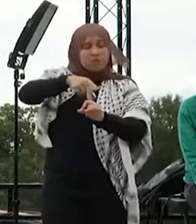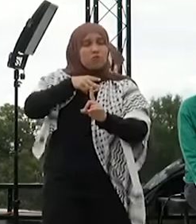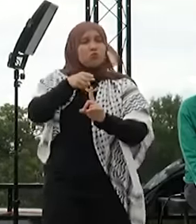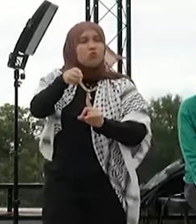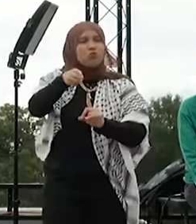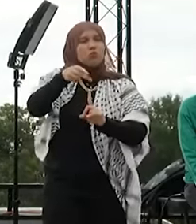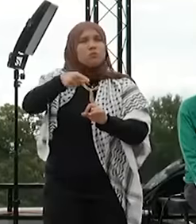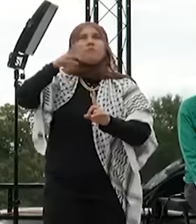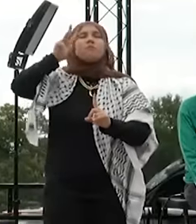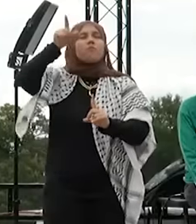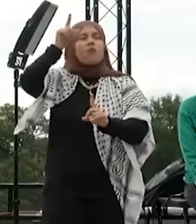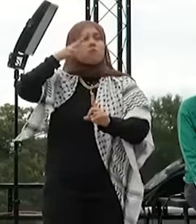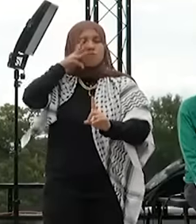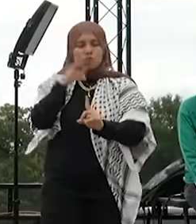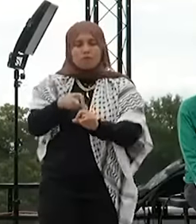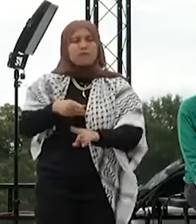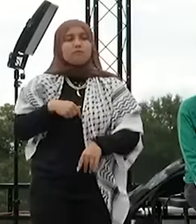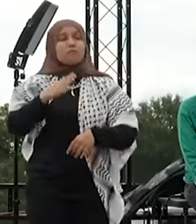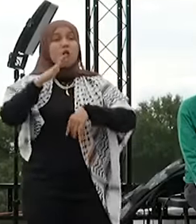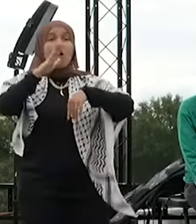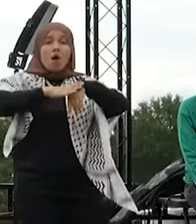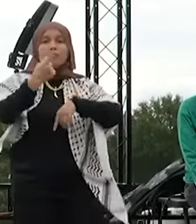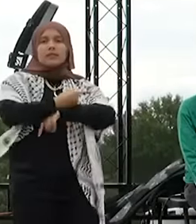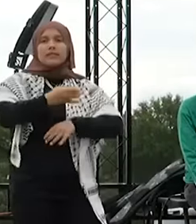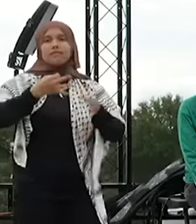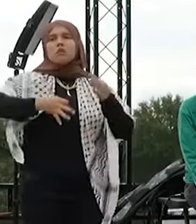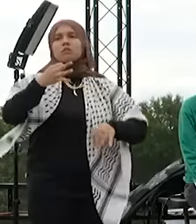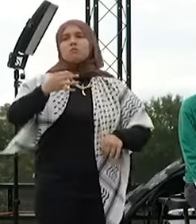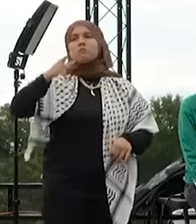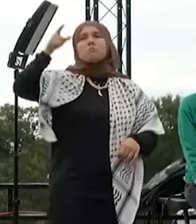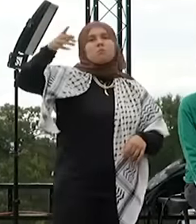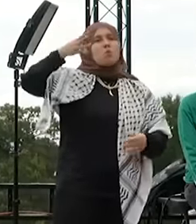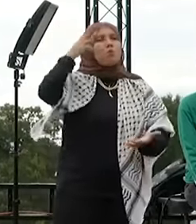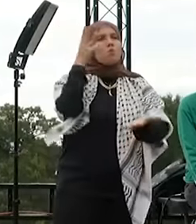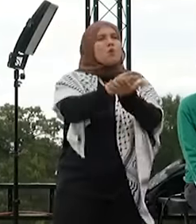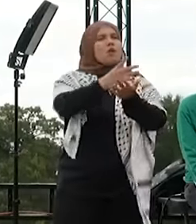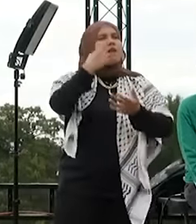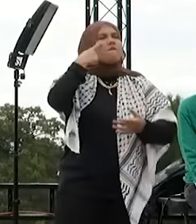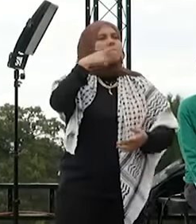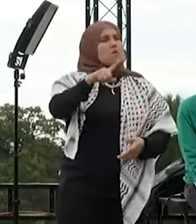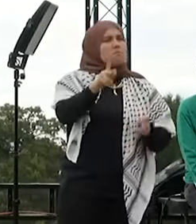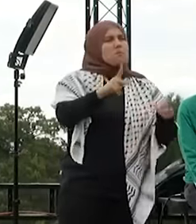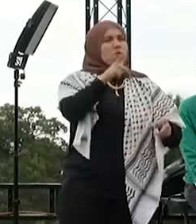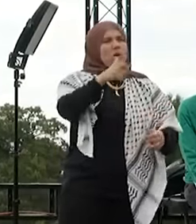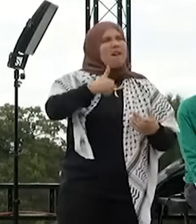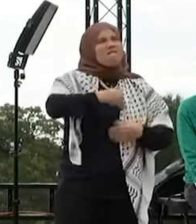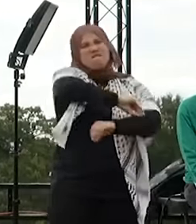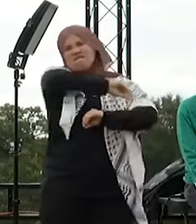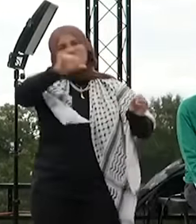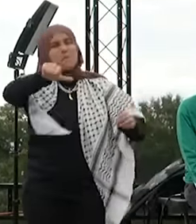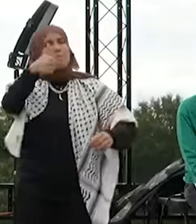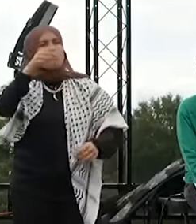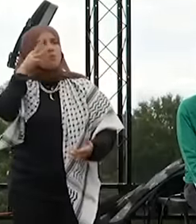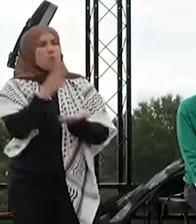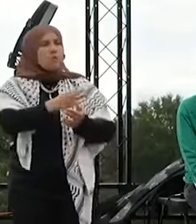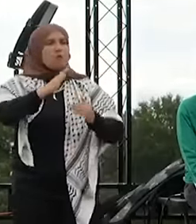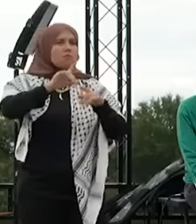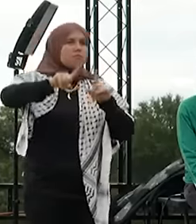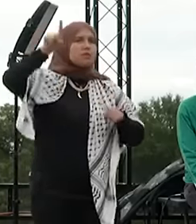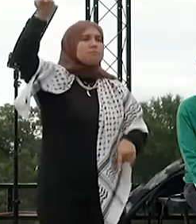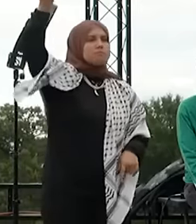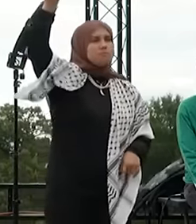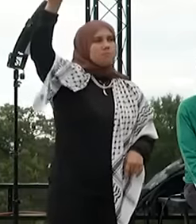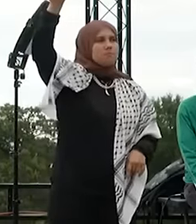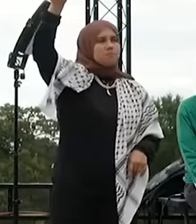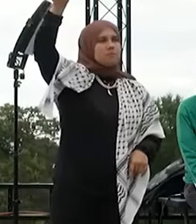of Judgment, He is a witness for the one who has no other witness but Him. And that is one of the